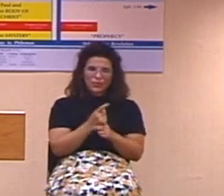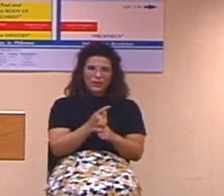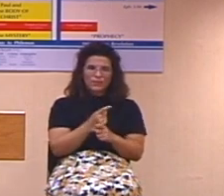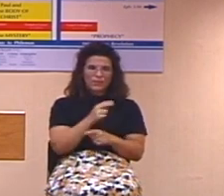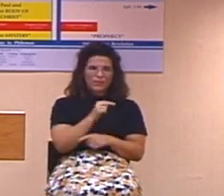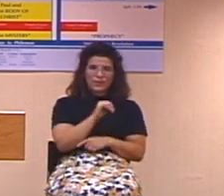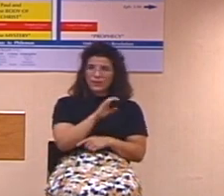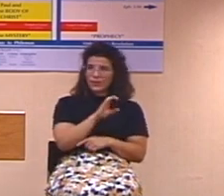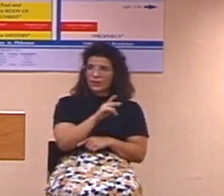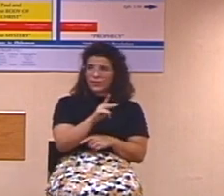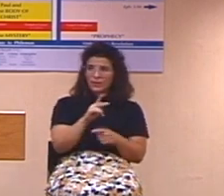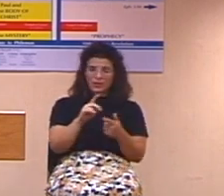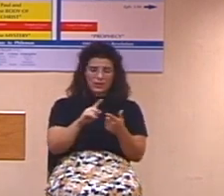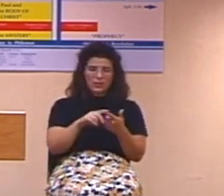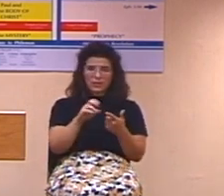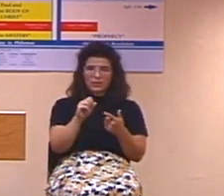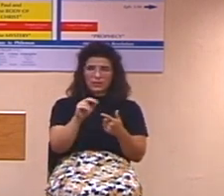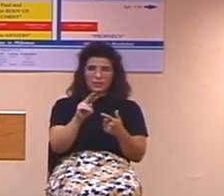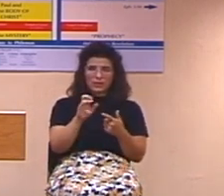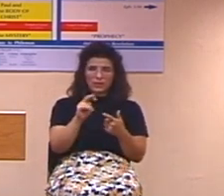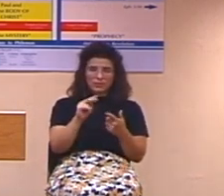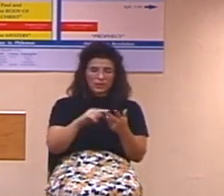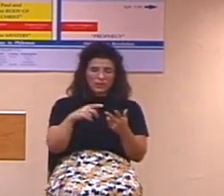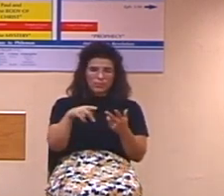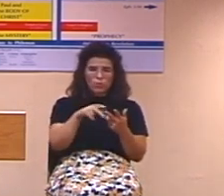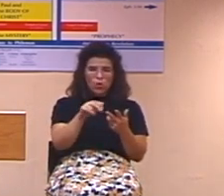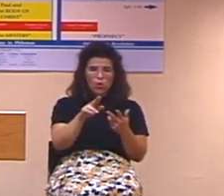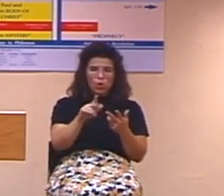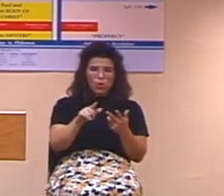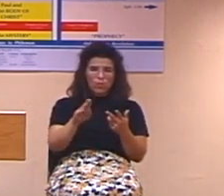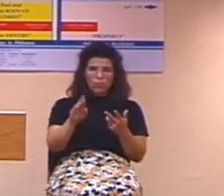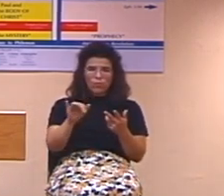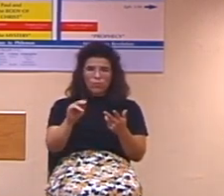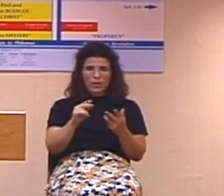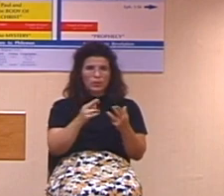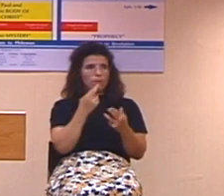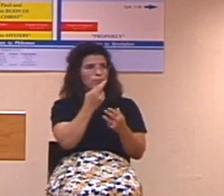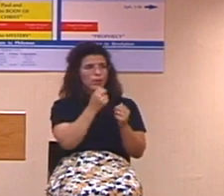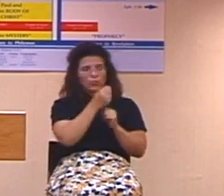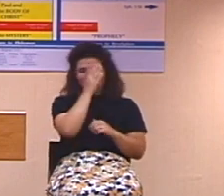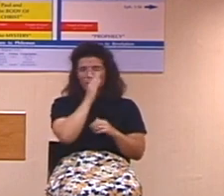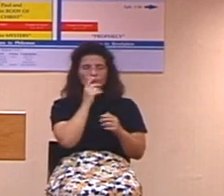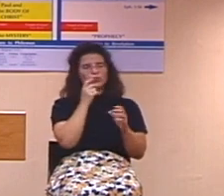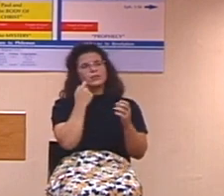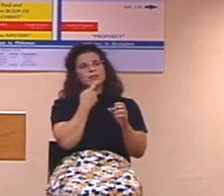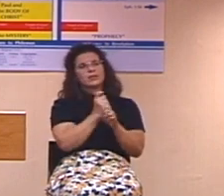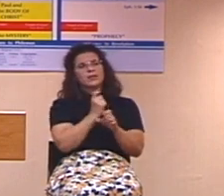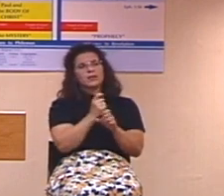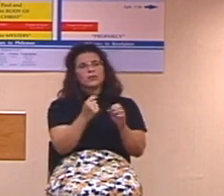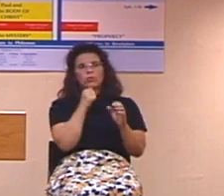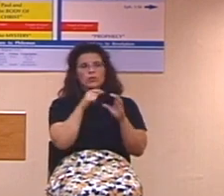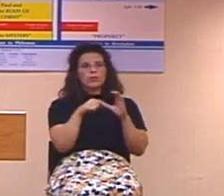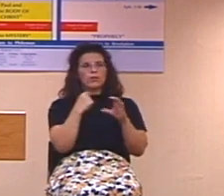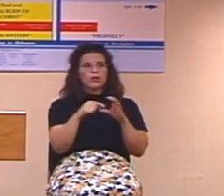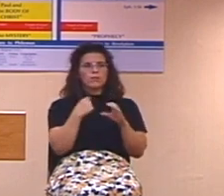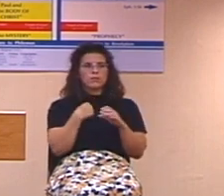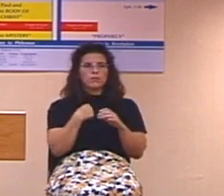Bear Bryant, and God are buddies, man. They're right there, all right? No, I'm just kidding. Don't email me. I'm kidding, okay?